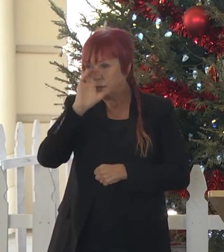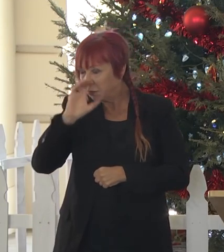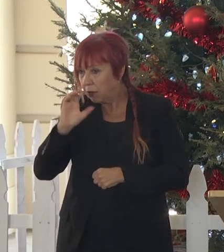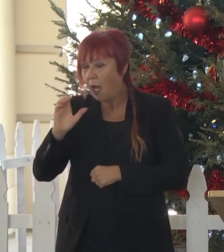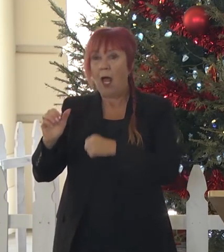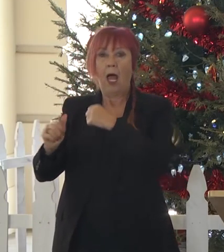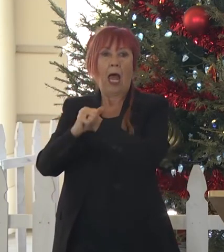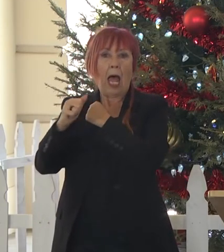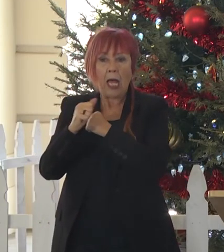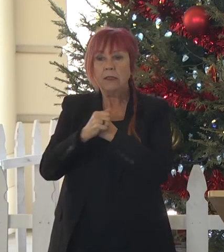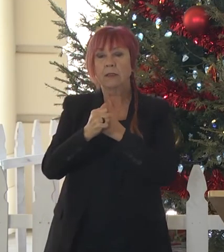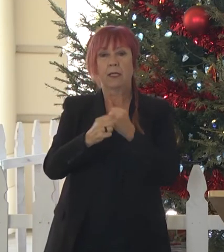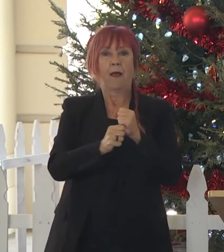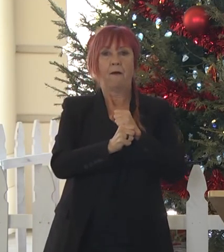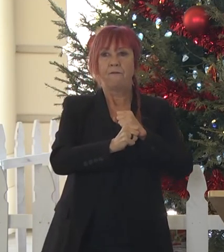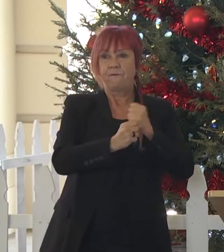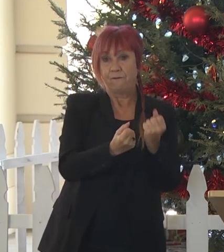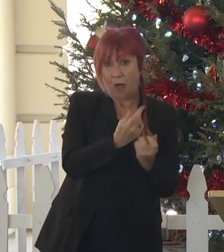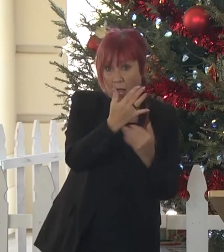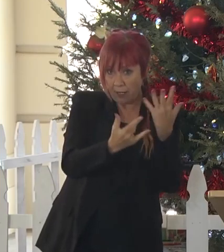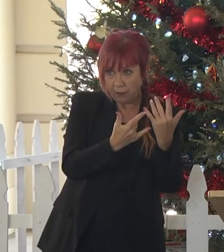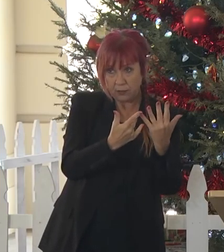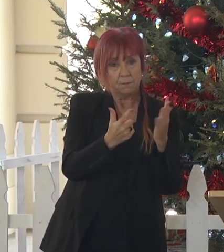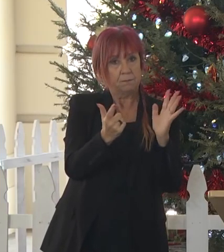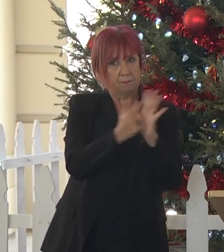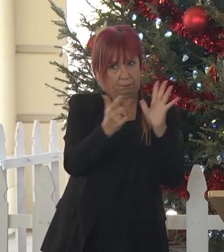like bonfires, which are not allowed.